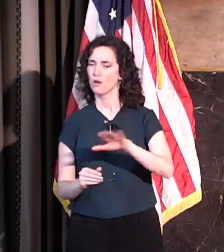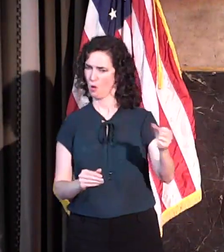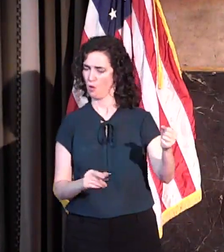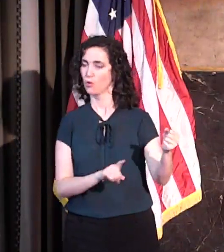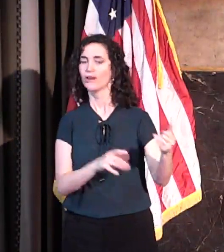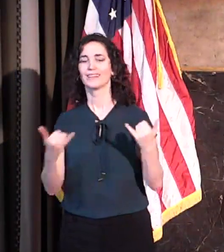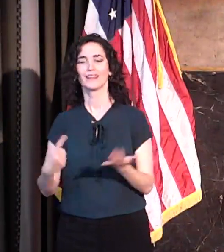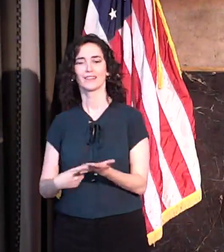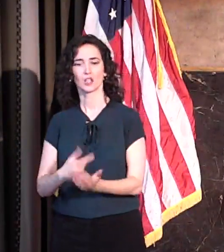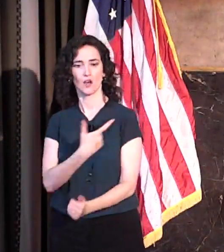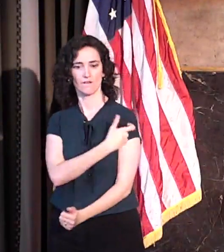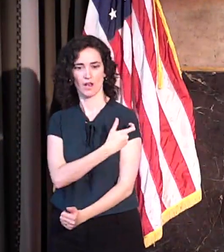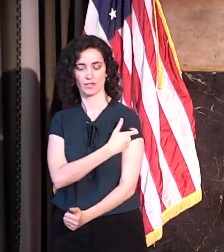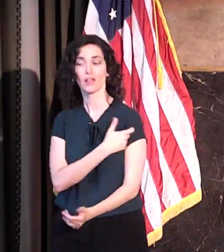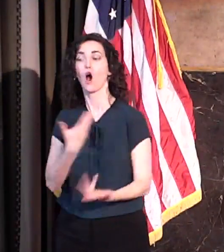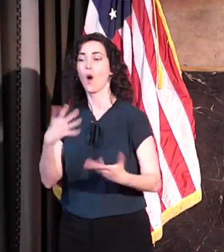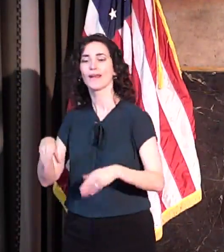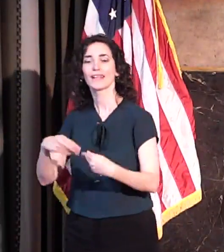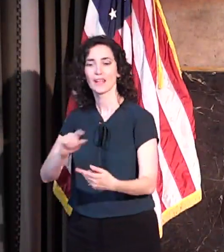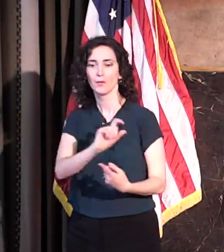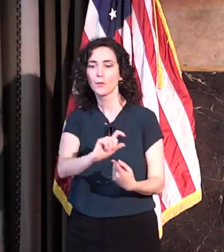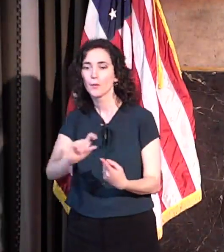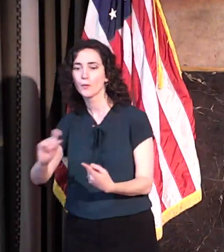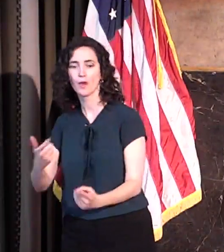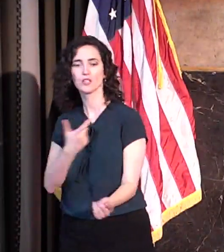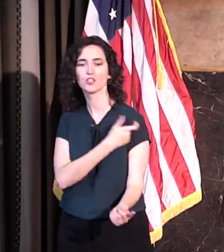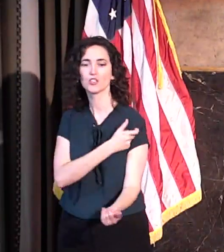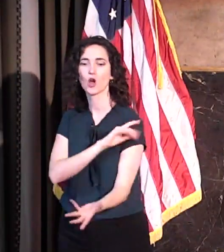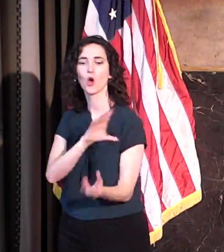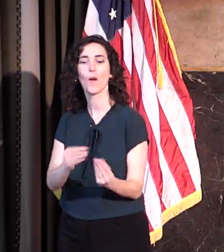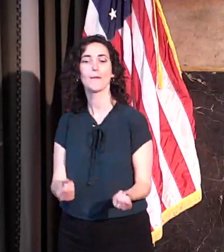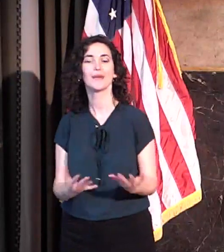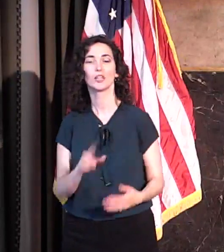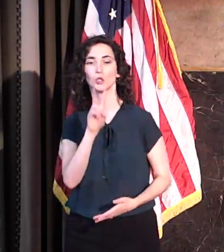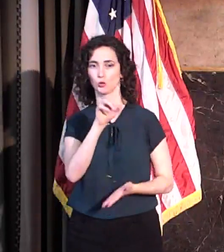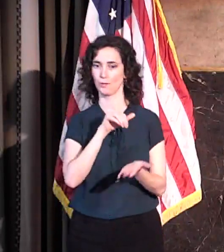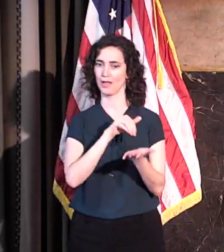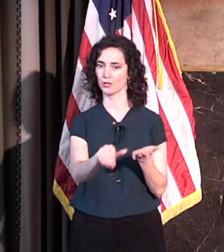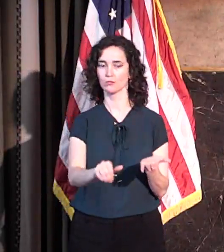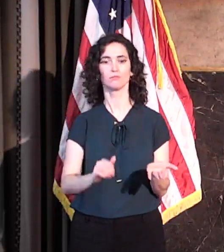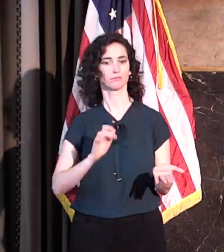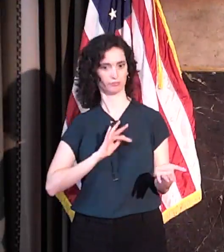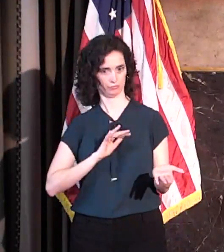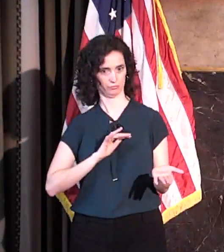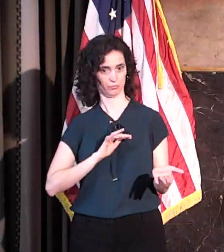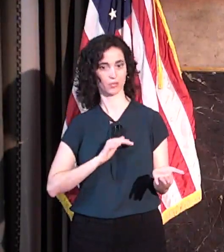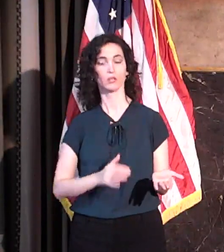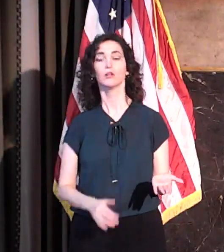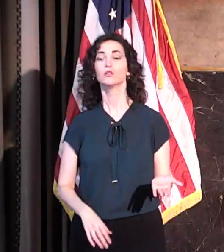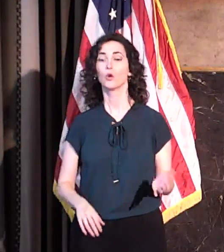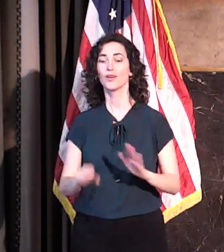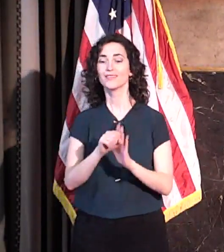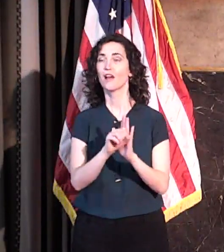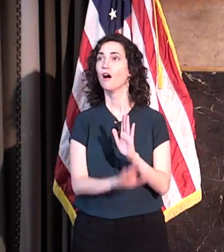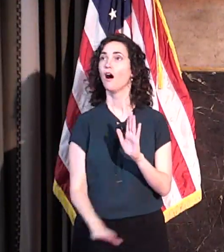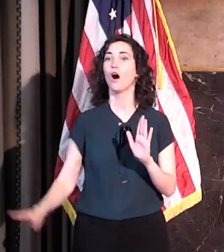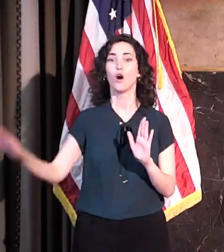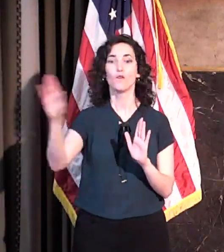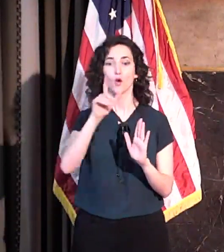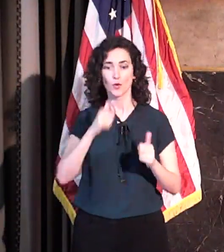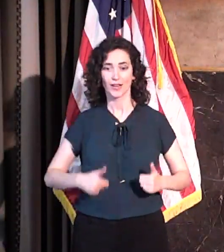said, we have 2 million shots in arms, which is an encouraging metric for the state. 28.1% of the state's population